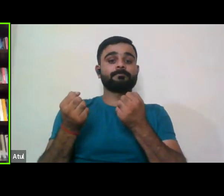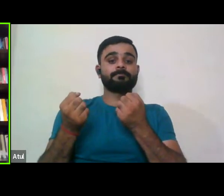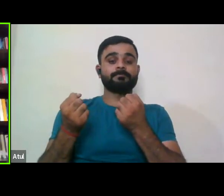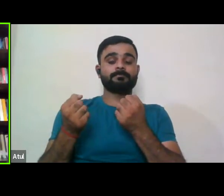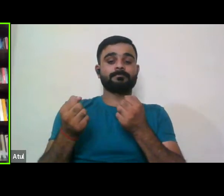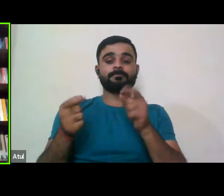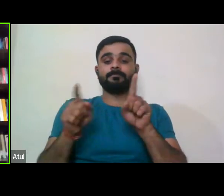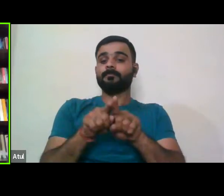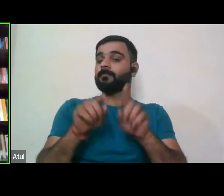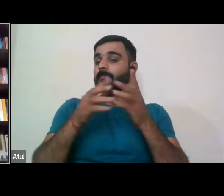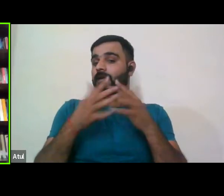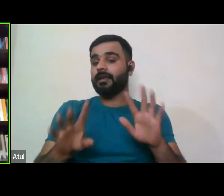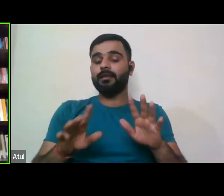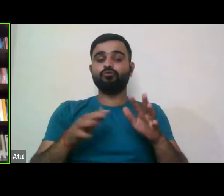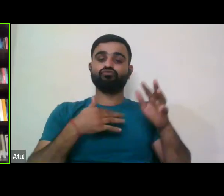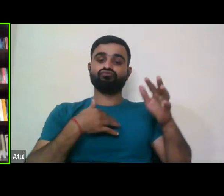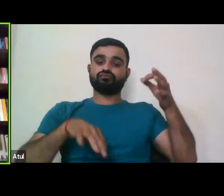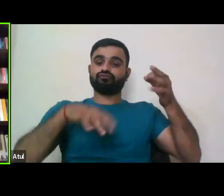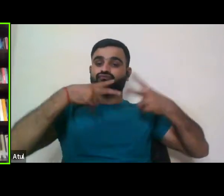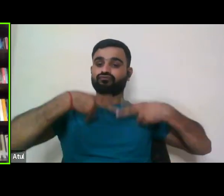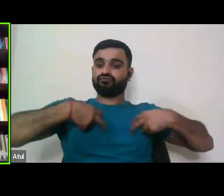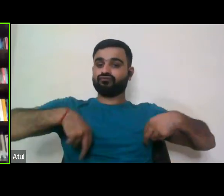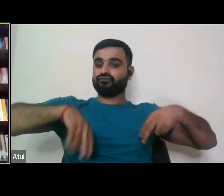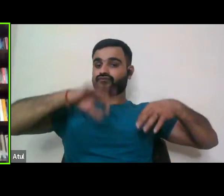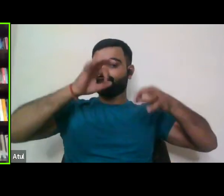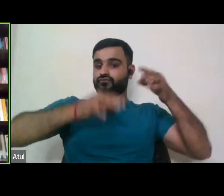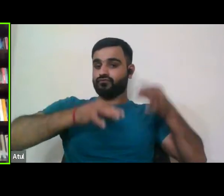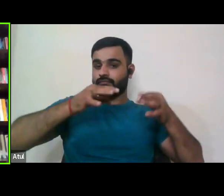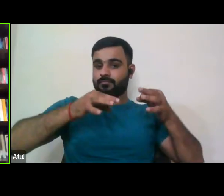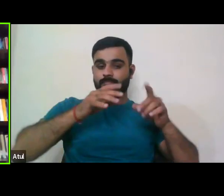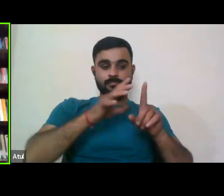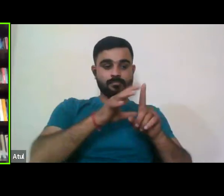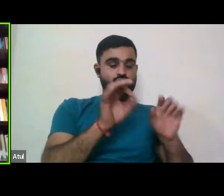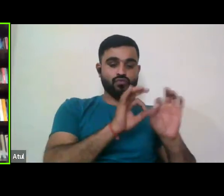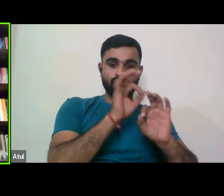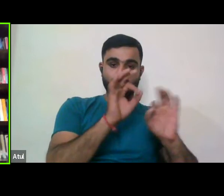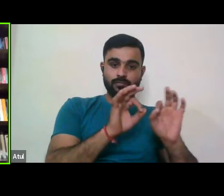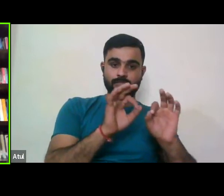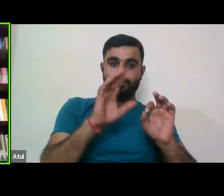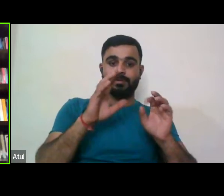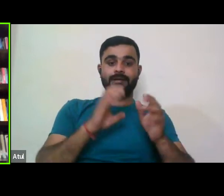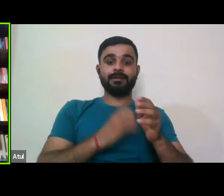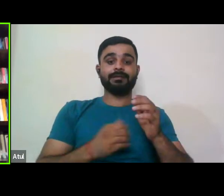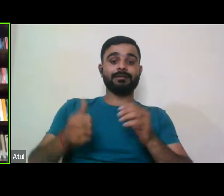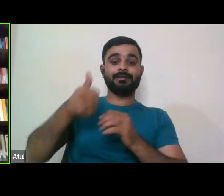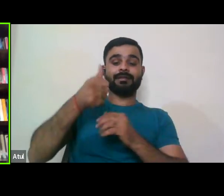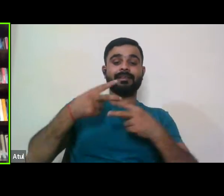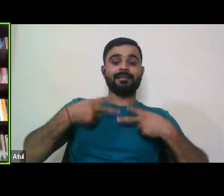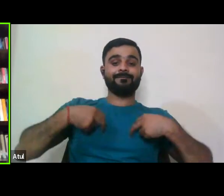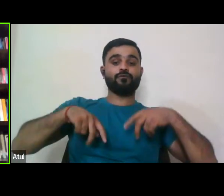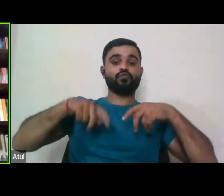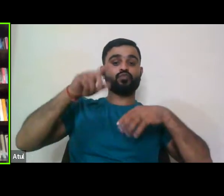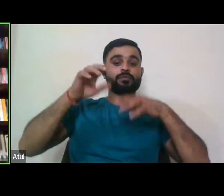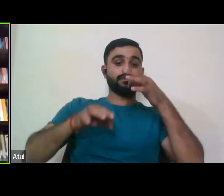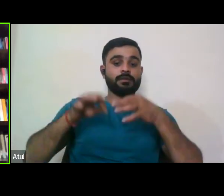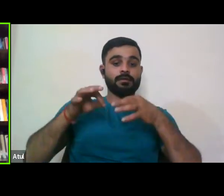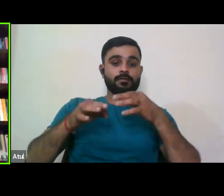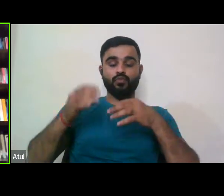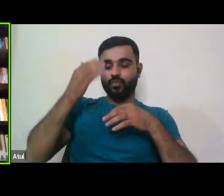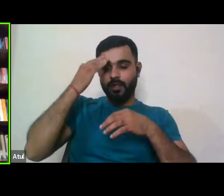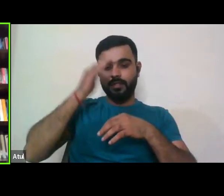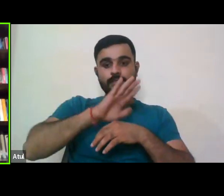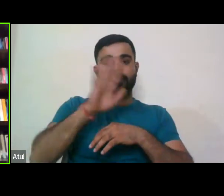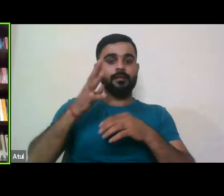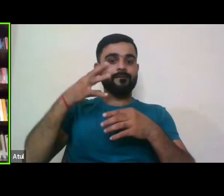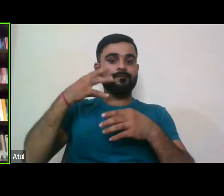unlike any other judge, no other judge can do this except for the Chief Justice, who is almost never